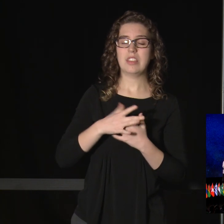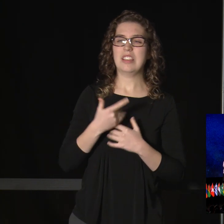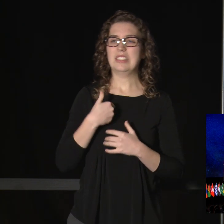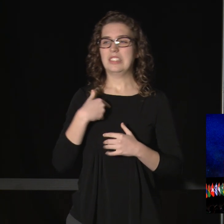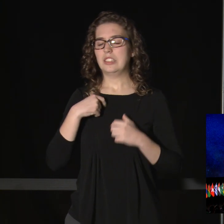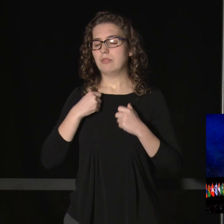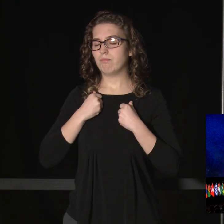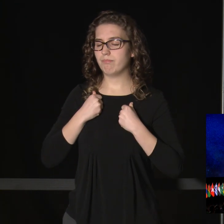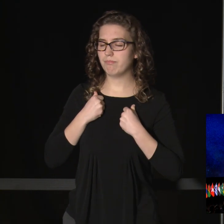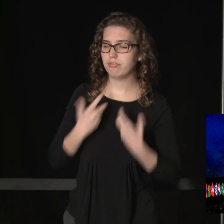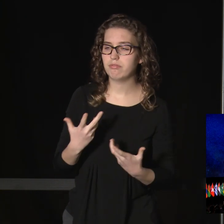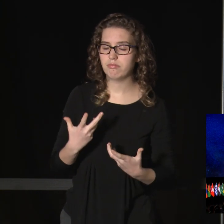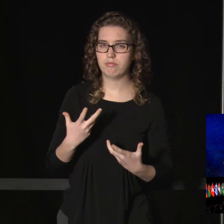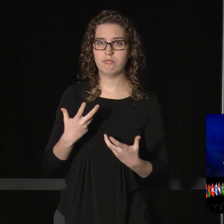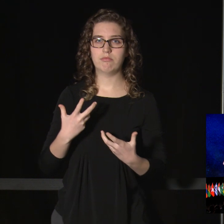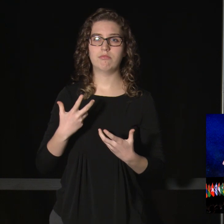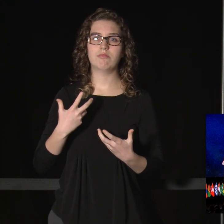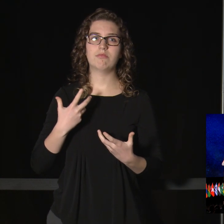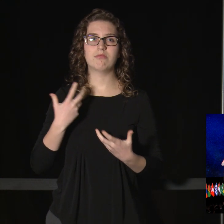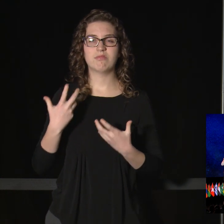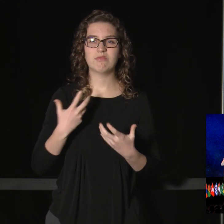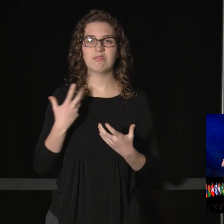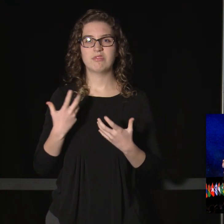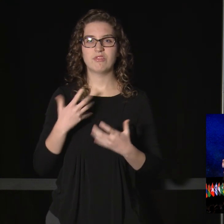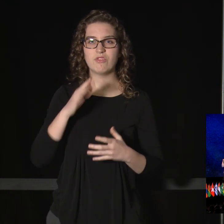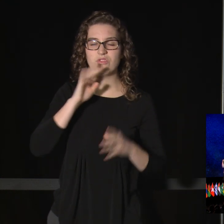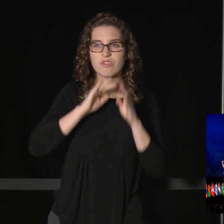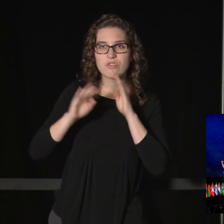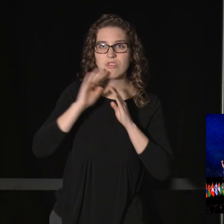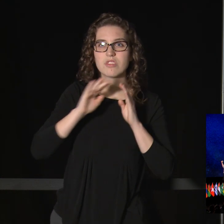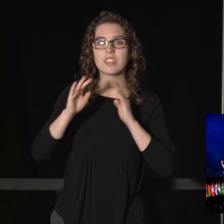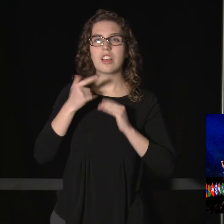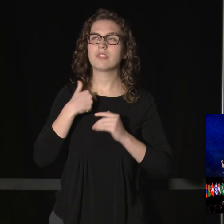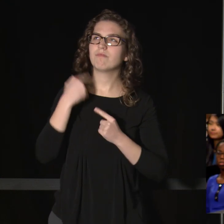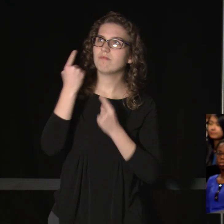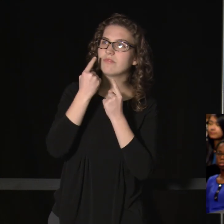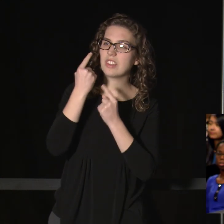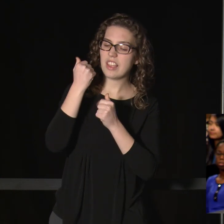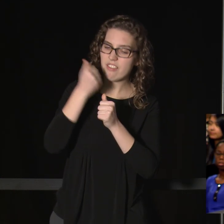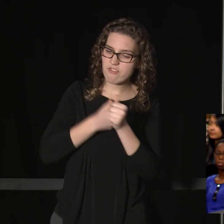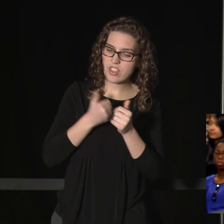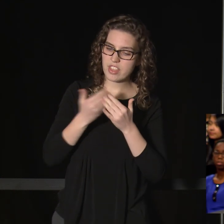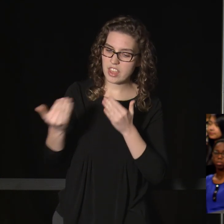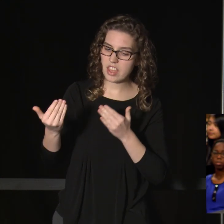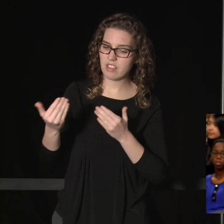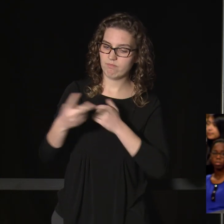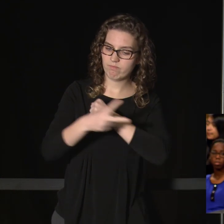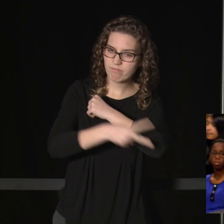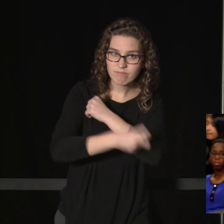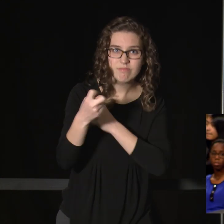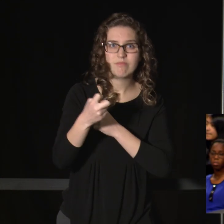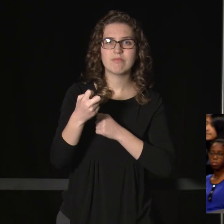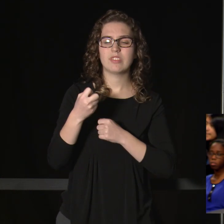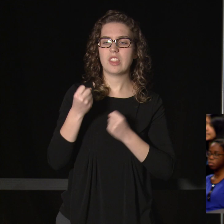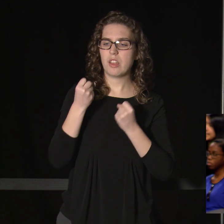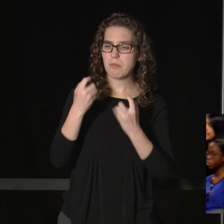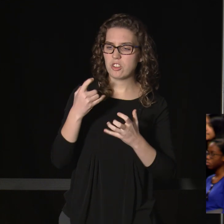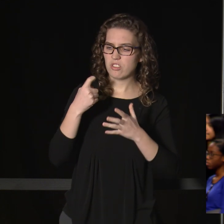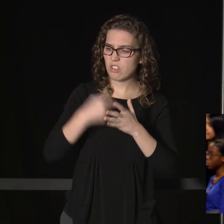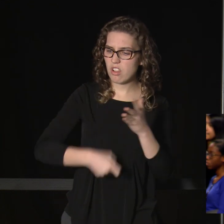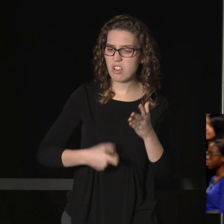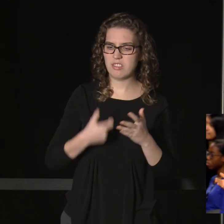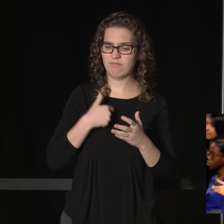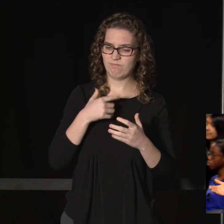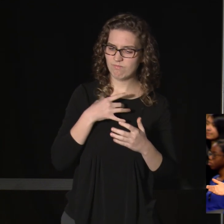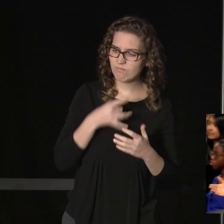And I started to think about every single thing that I had lost, that was stolen. How much it cost, how much I liked it, and how I